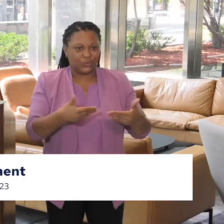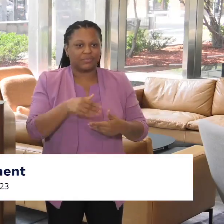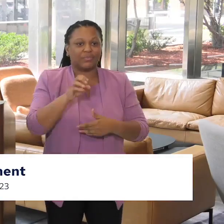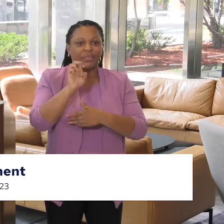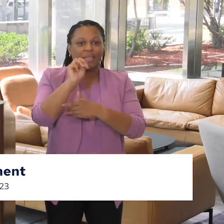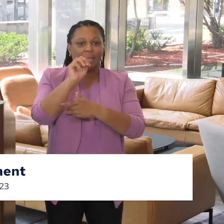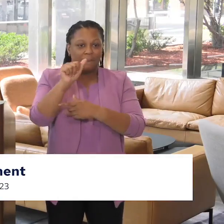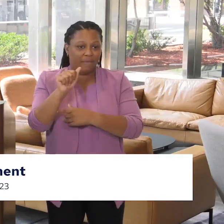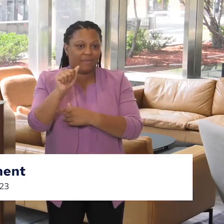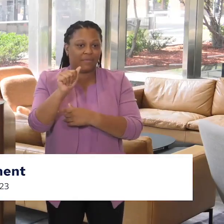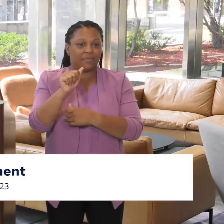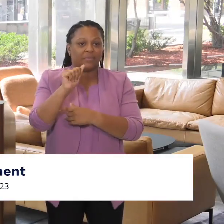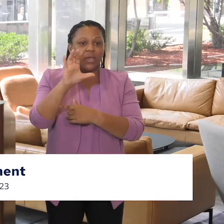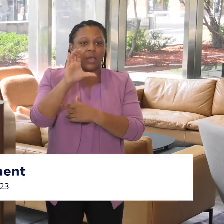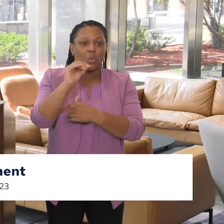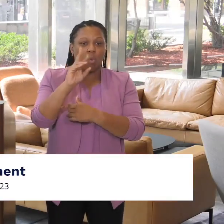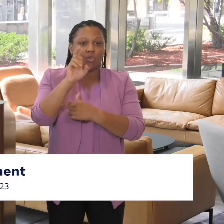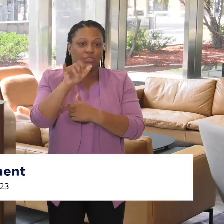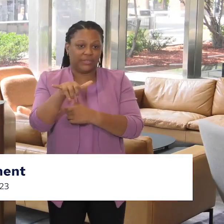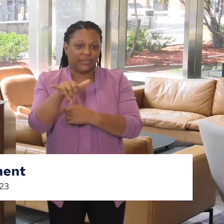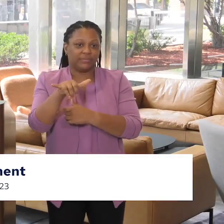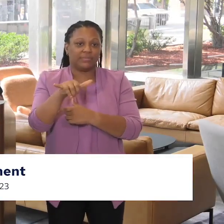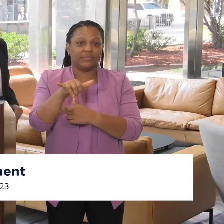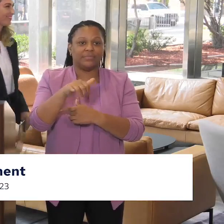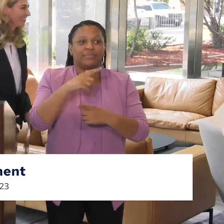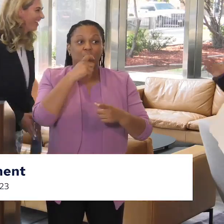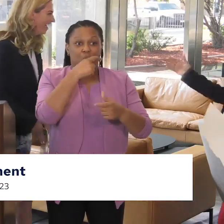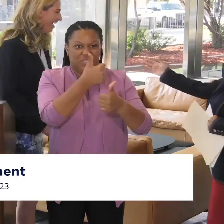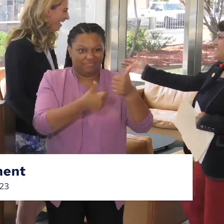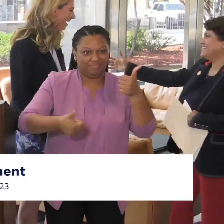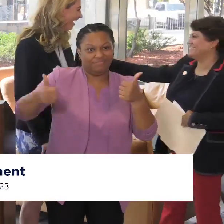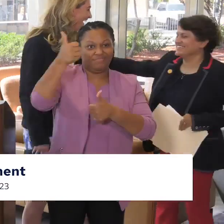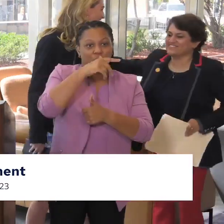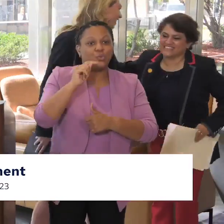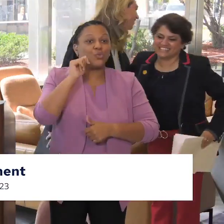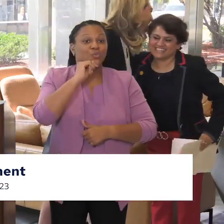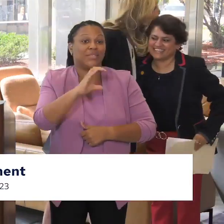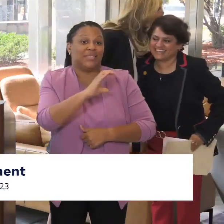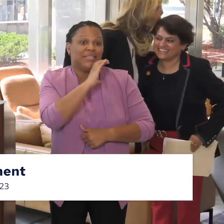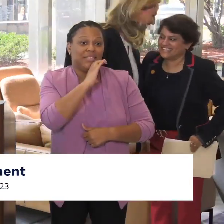CEO with Twin City Rise. Thank you very much.